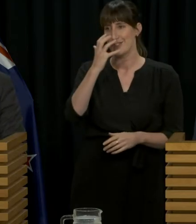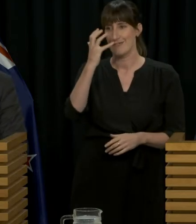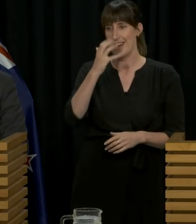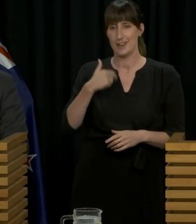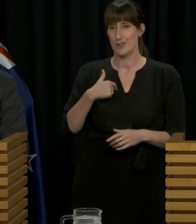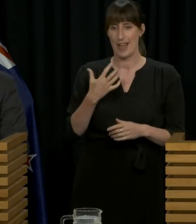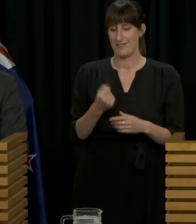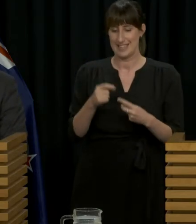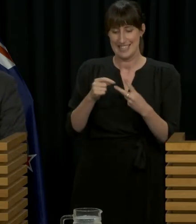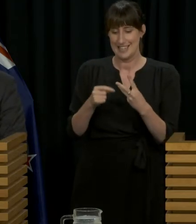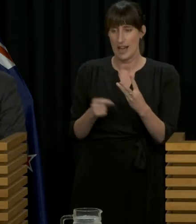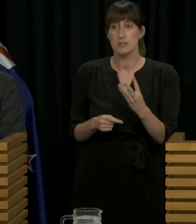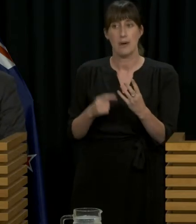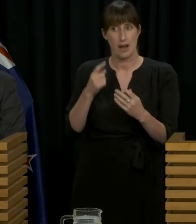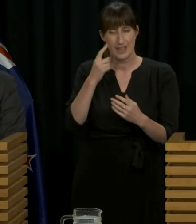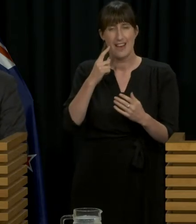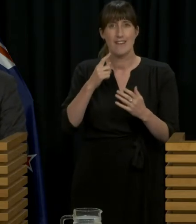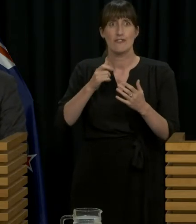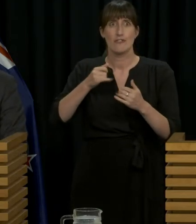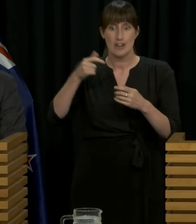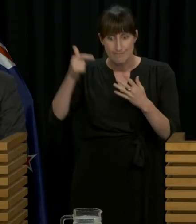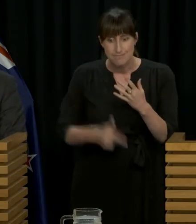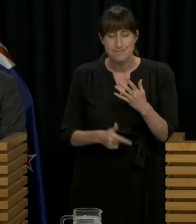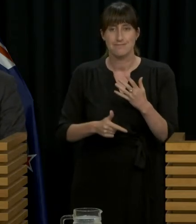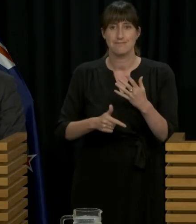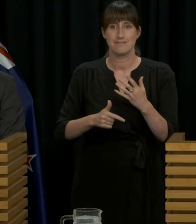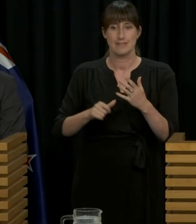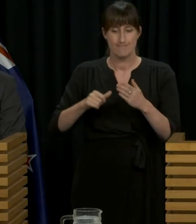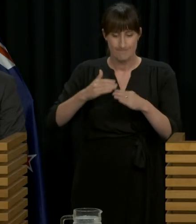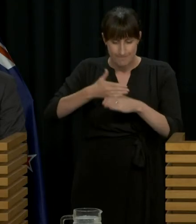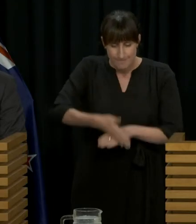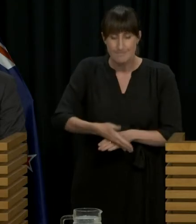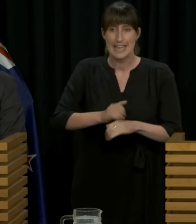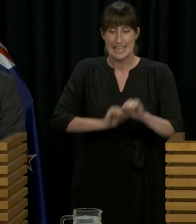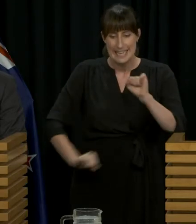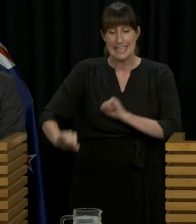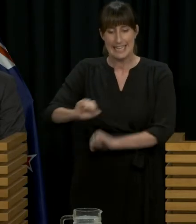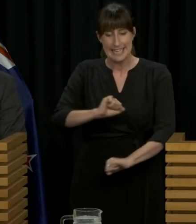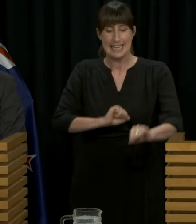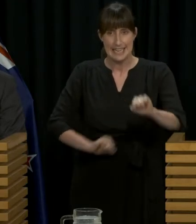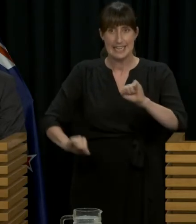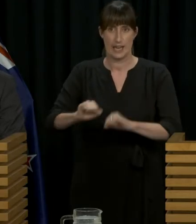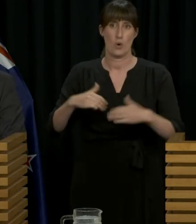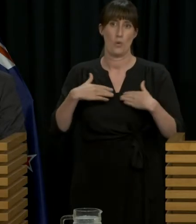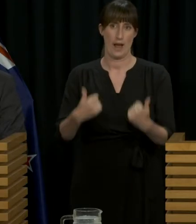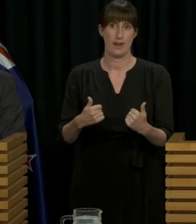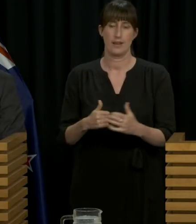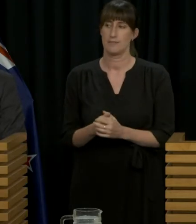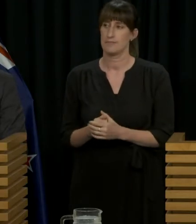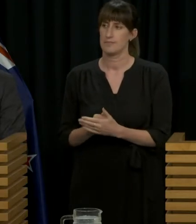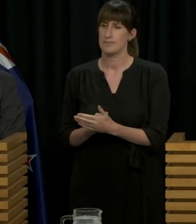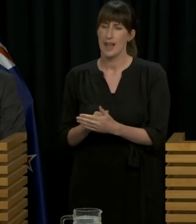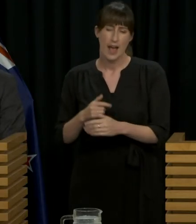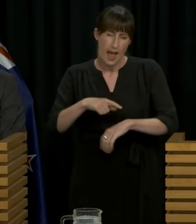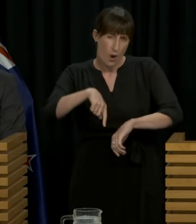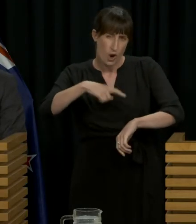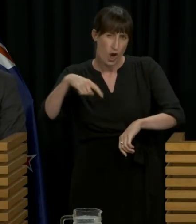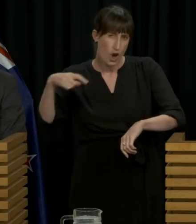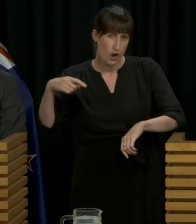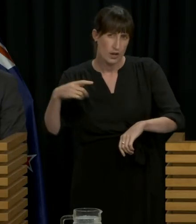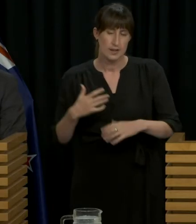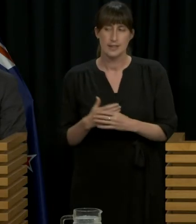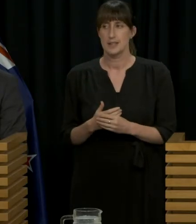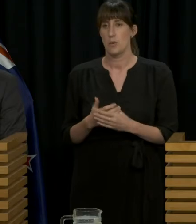Minister, but I'd say it's a very, very thorough clean. How long would you expect that to take for the entire hotel? Look, I imagine that rooms will